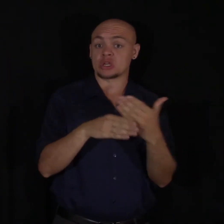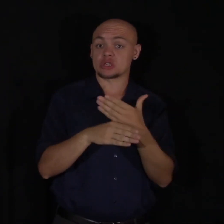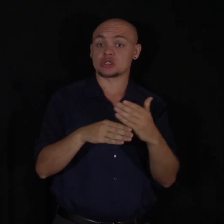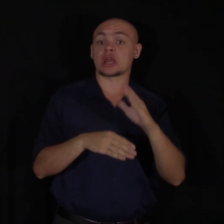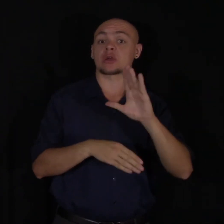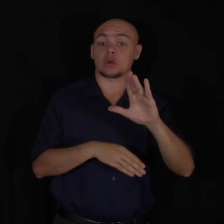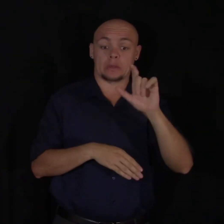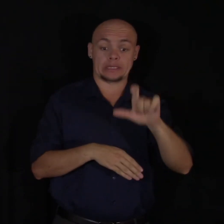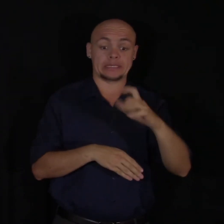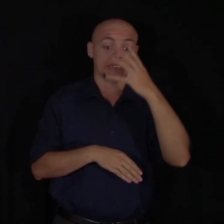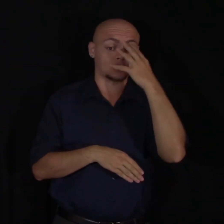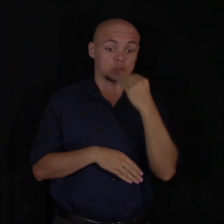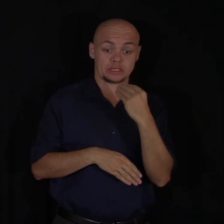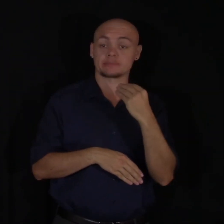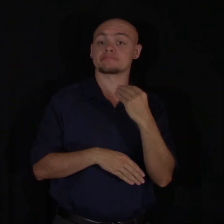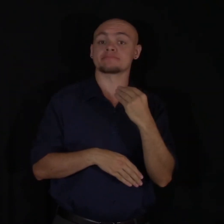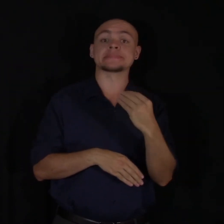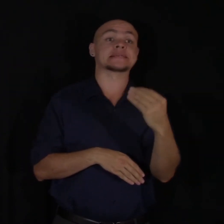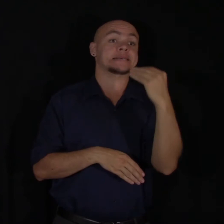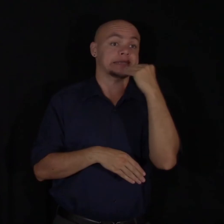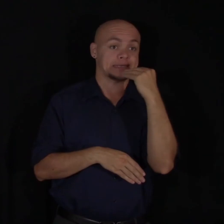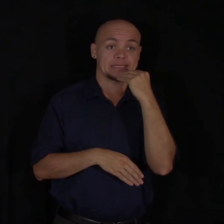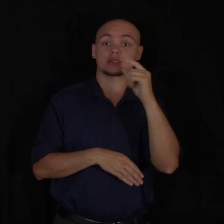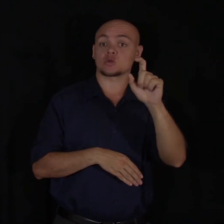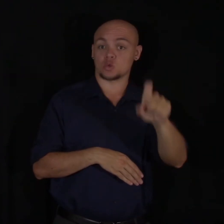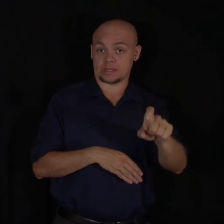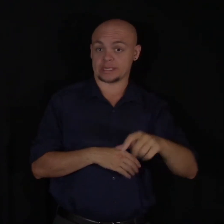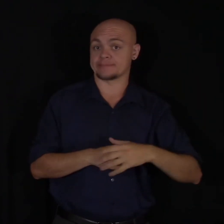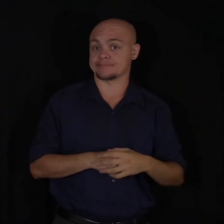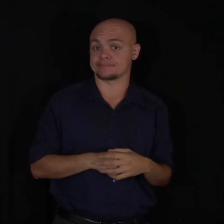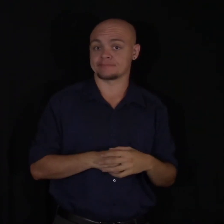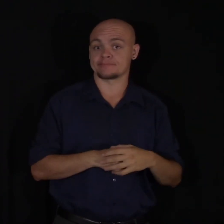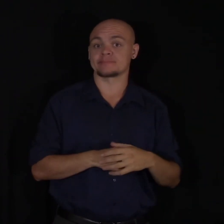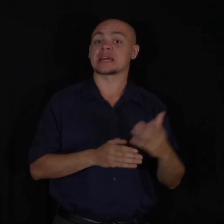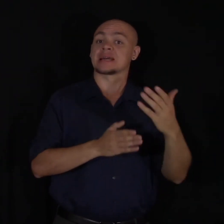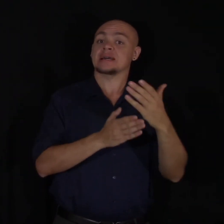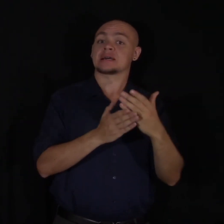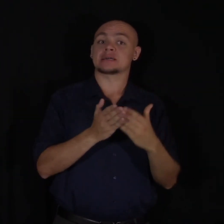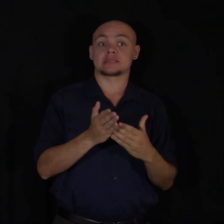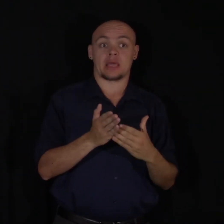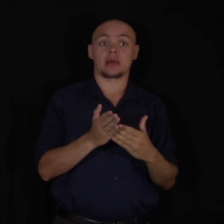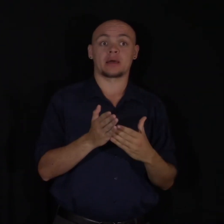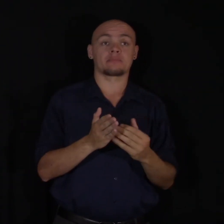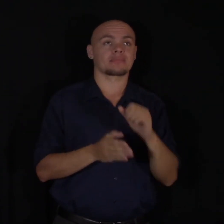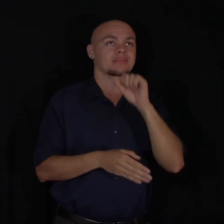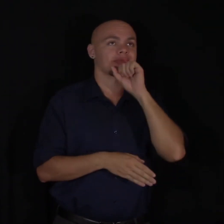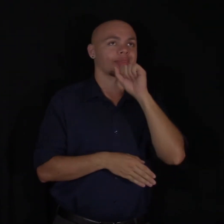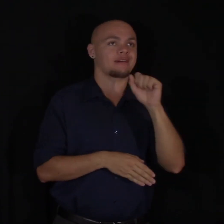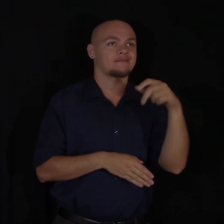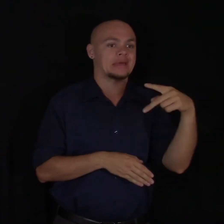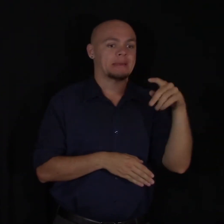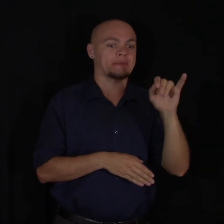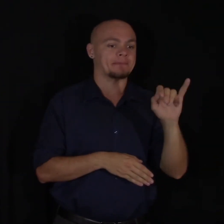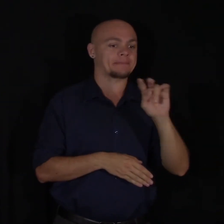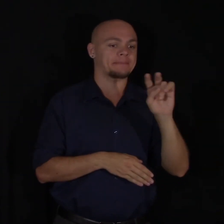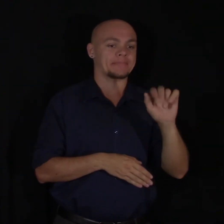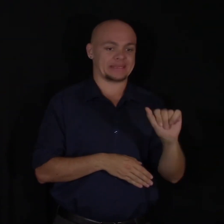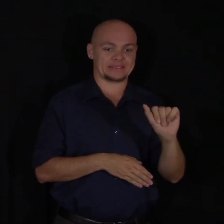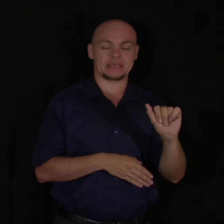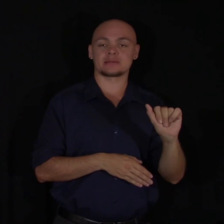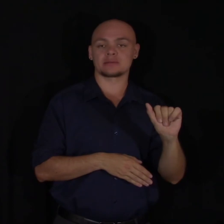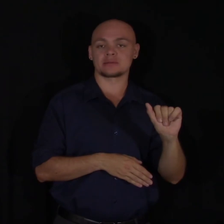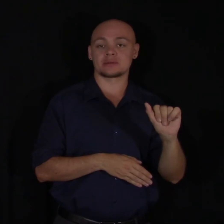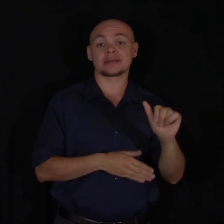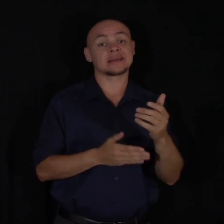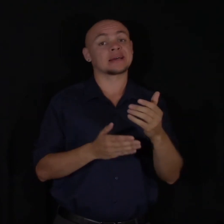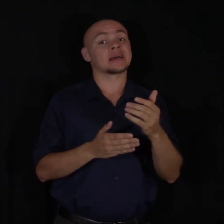for sleep and for food. Some of us share our undying love for pizza, and every single